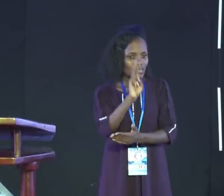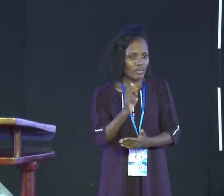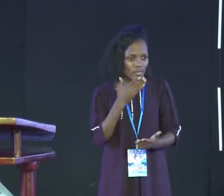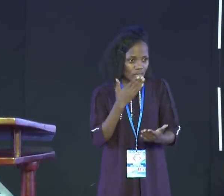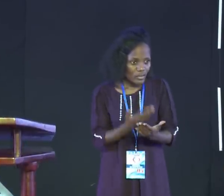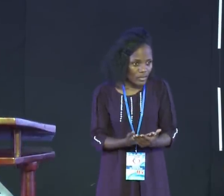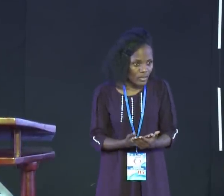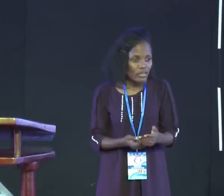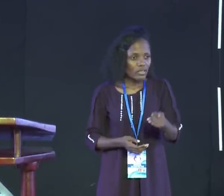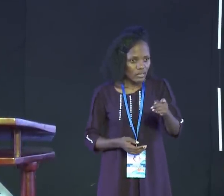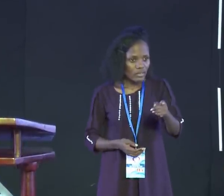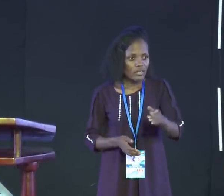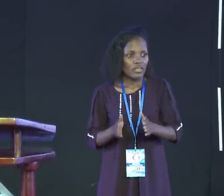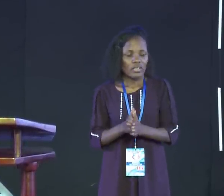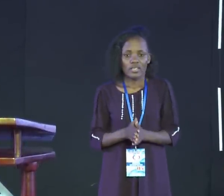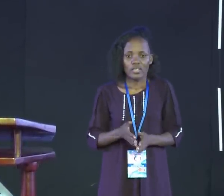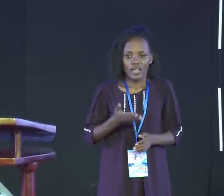Alina eddagala ku ndogoyi ye.